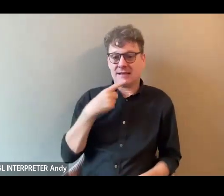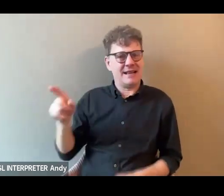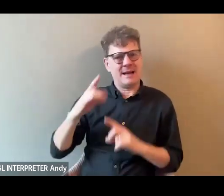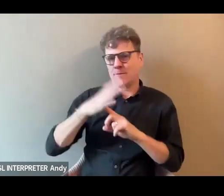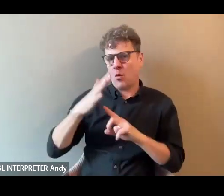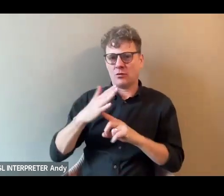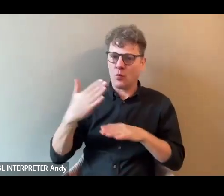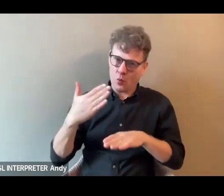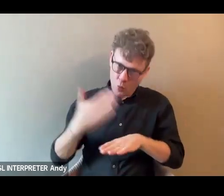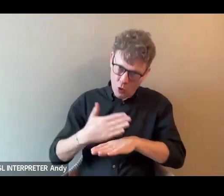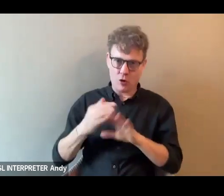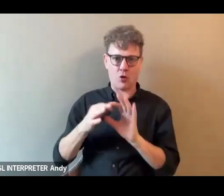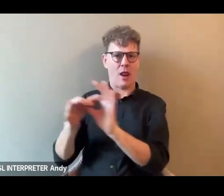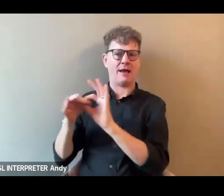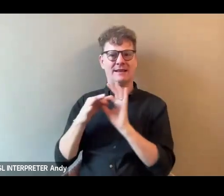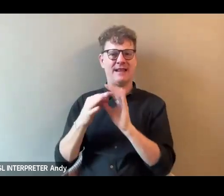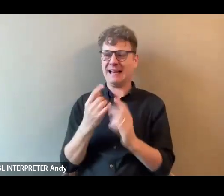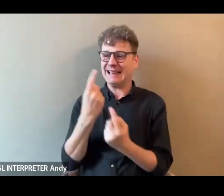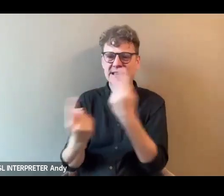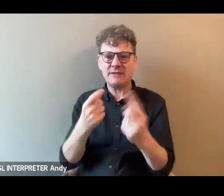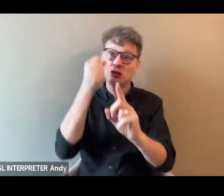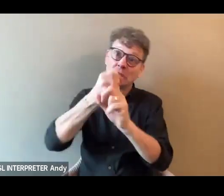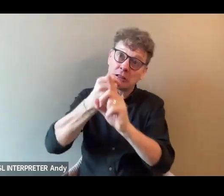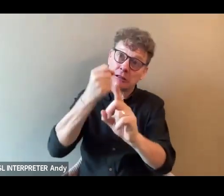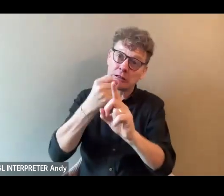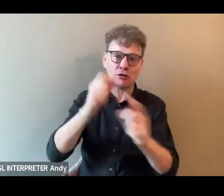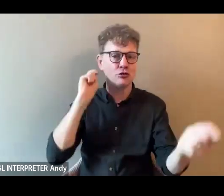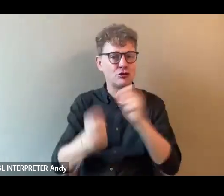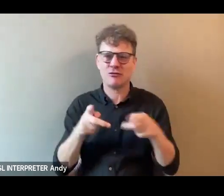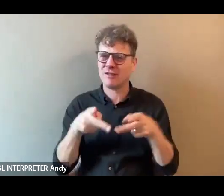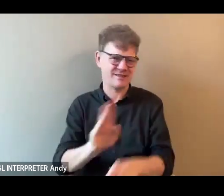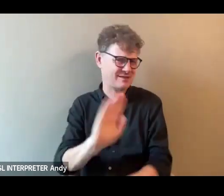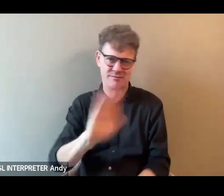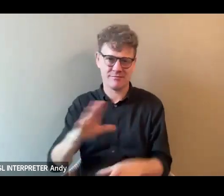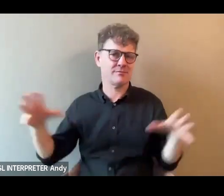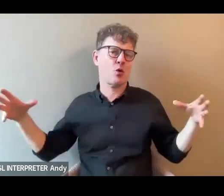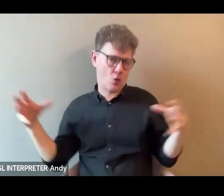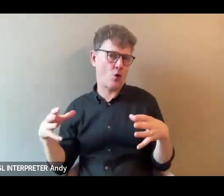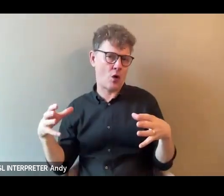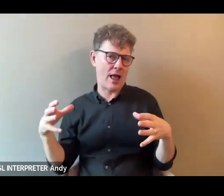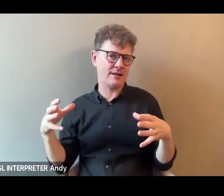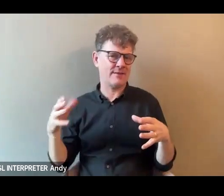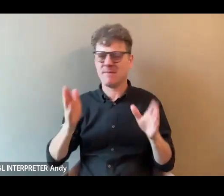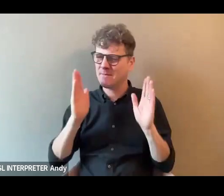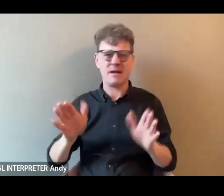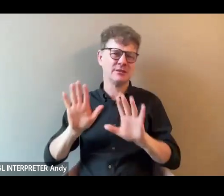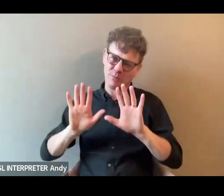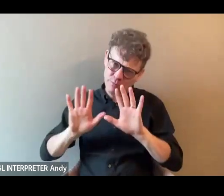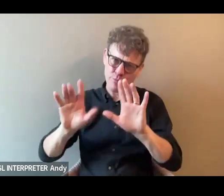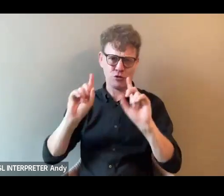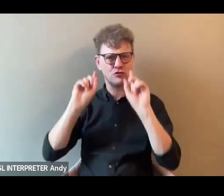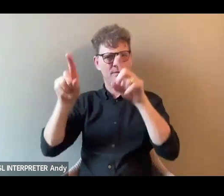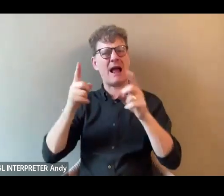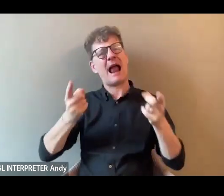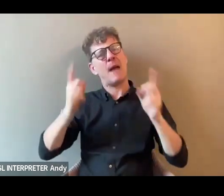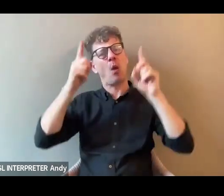work collectively. Individuals cannot change the system. I think we have to push back on employers who will,